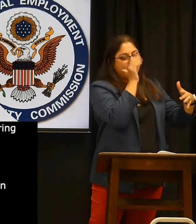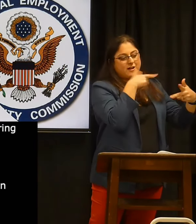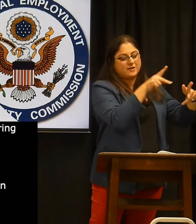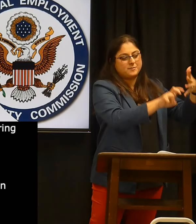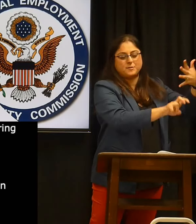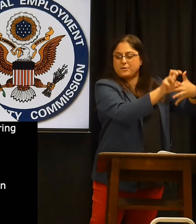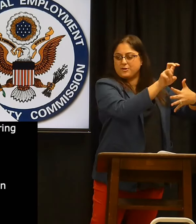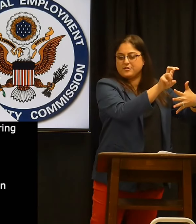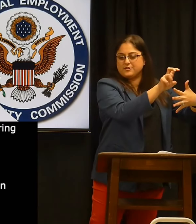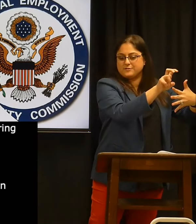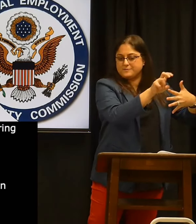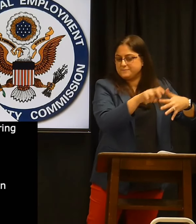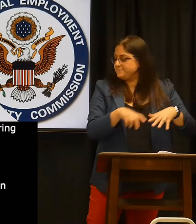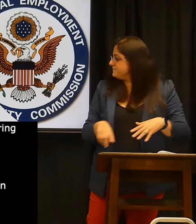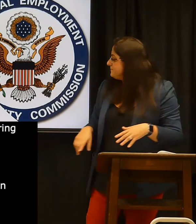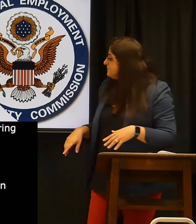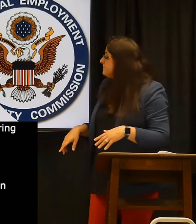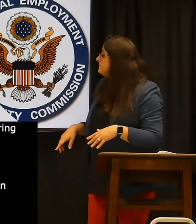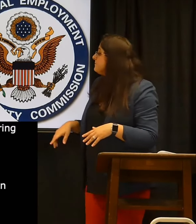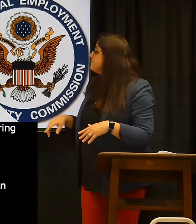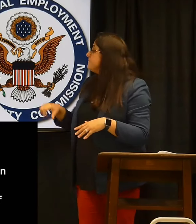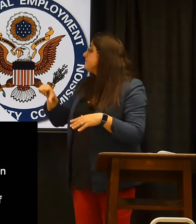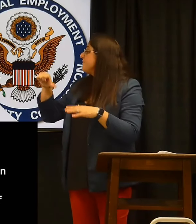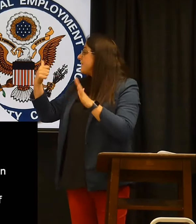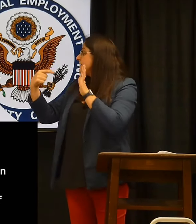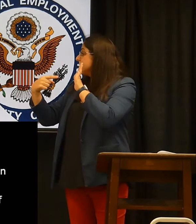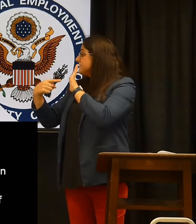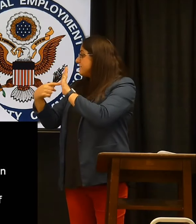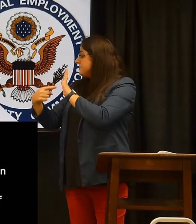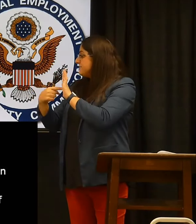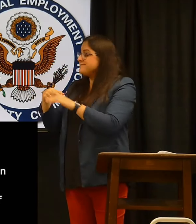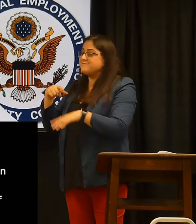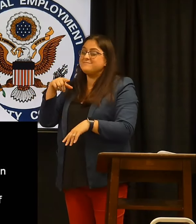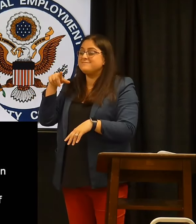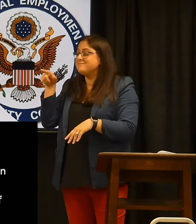a whole bunch of years, you're never going to be promoted.